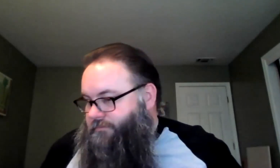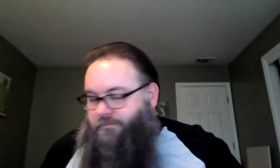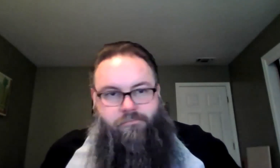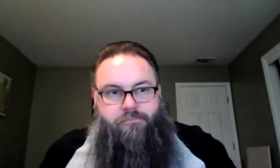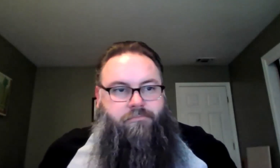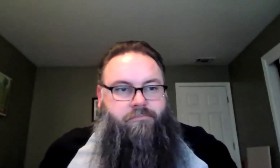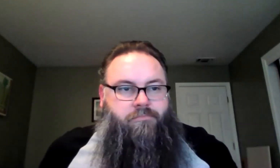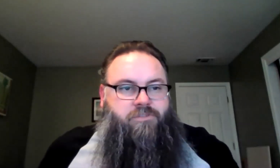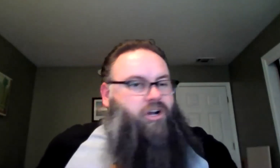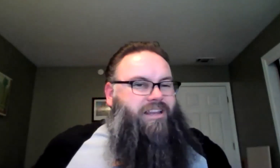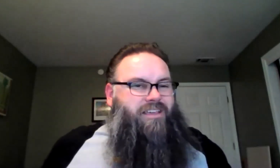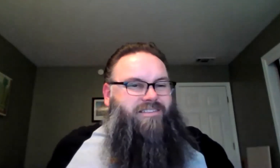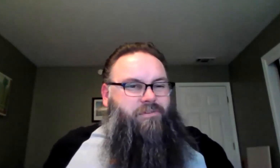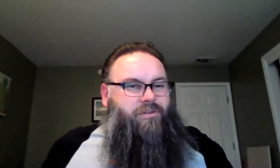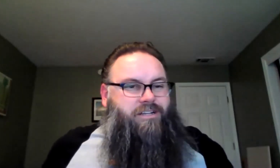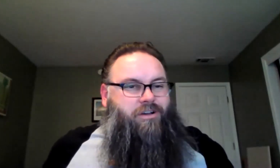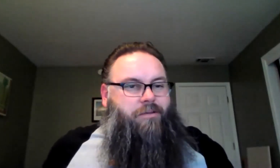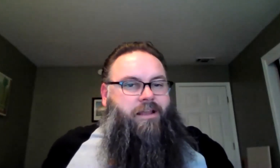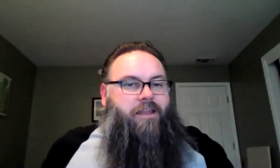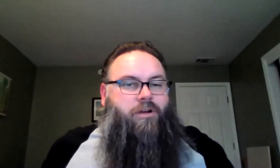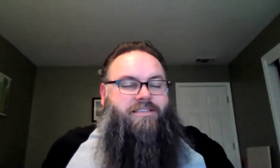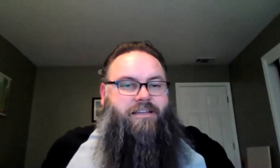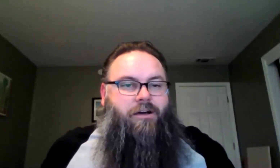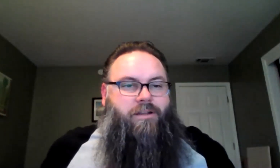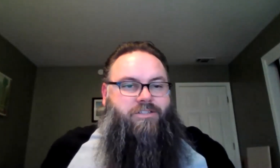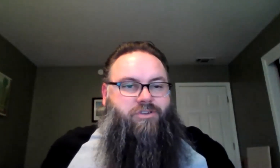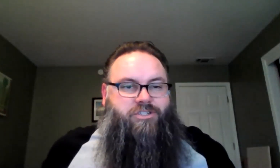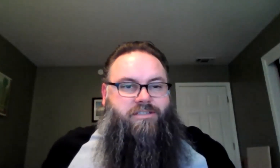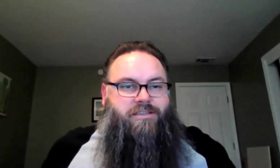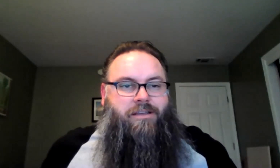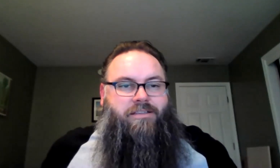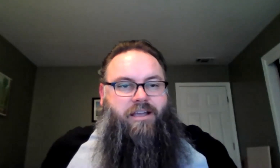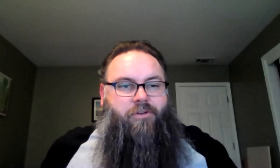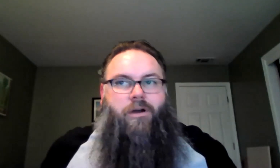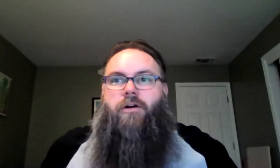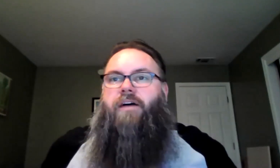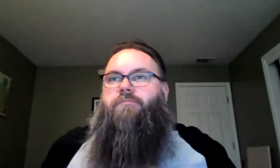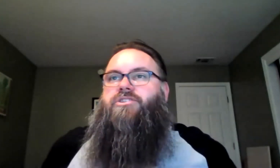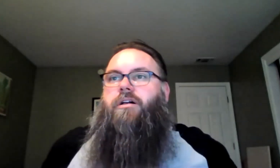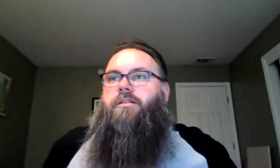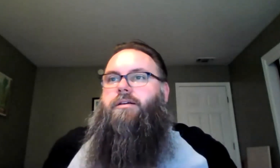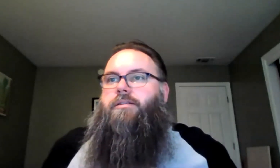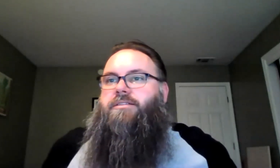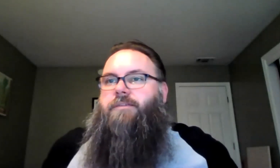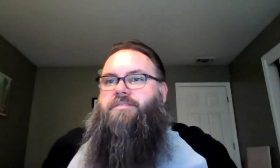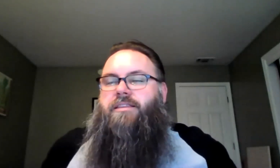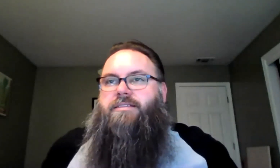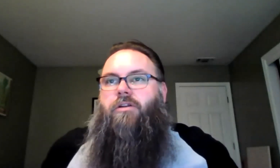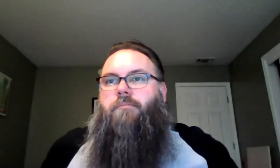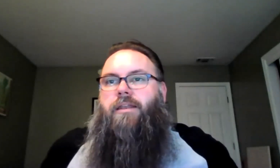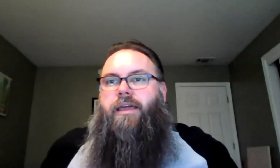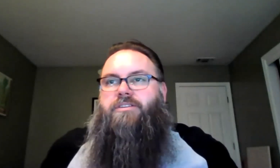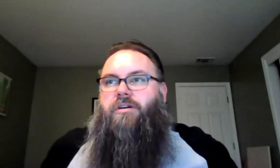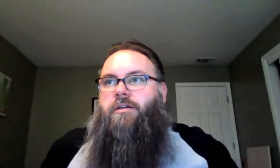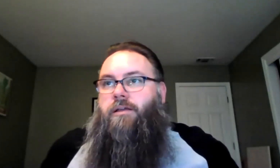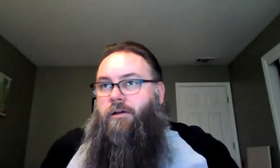folks? Johnny, anything else that we want to touch on? I mean, again, we're going to send out written instructions to everyone. I'll have Michelle and the team send things